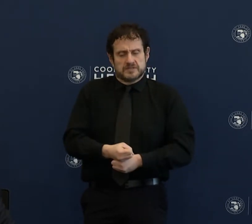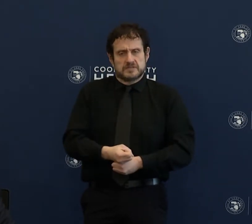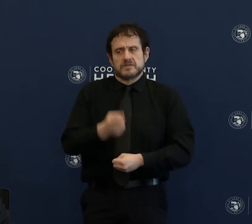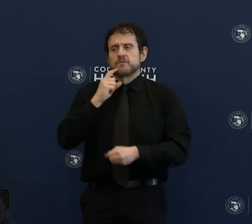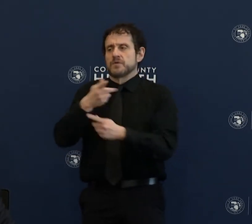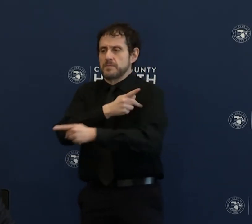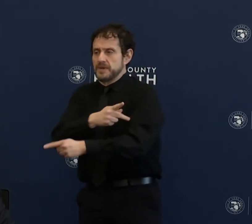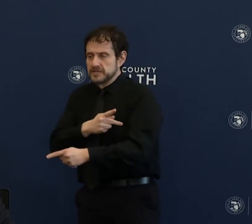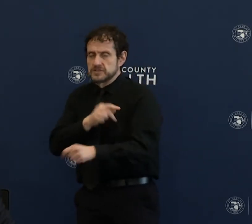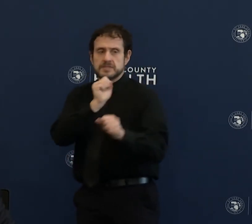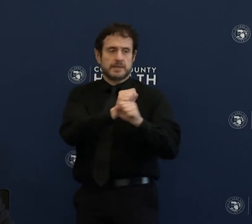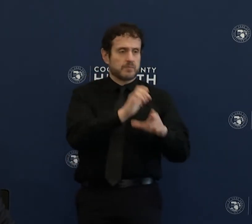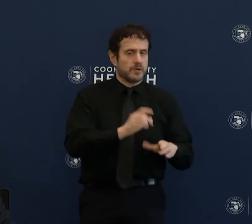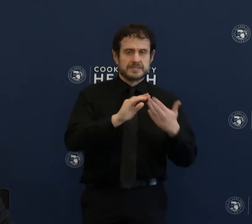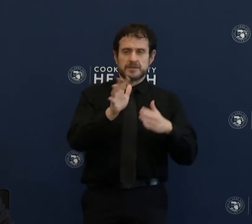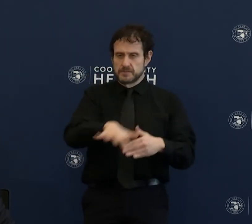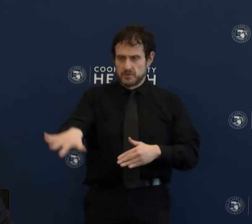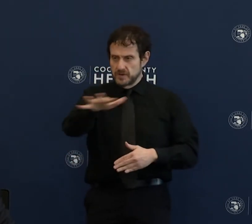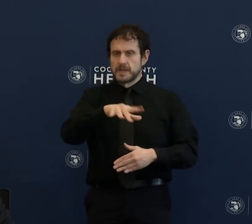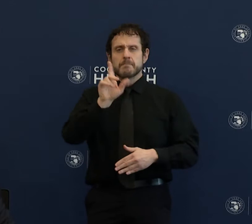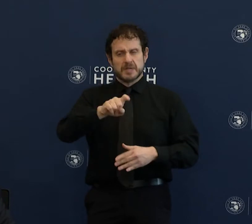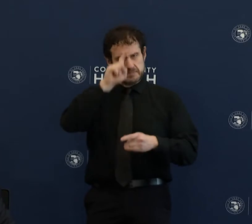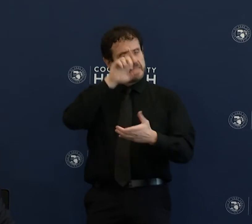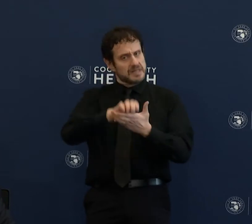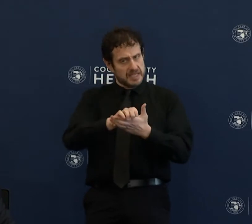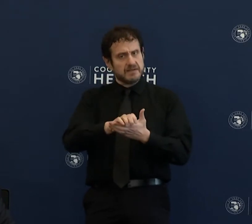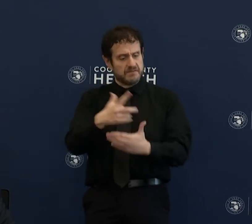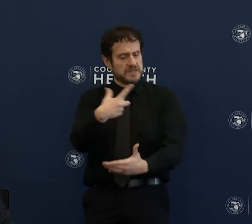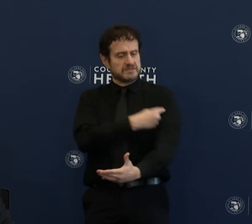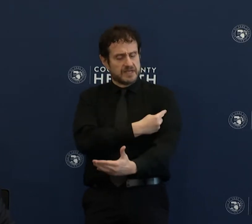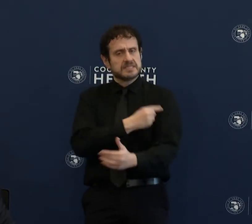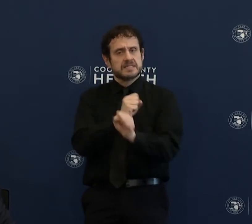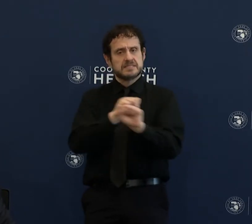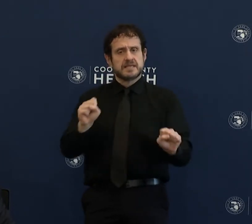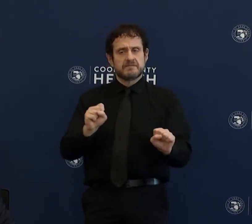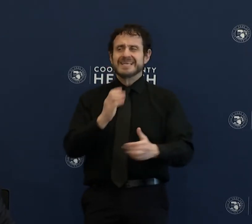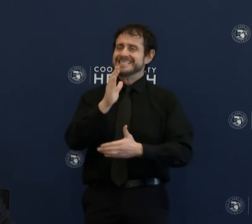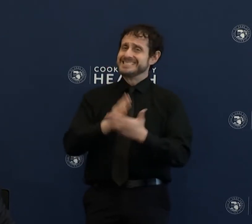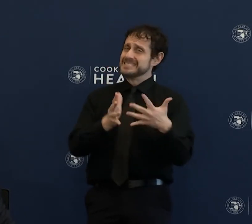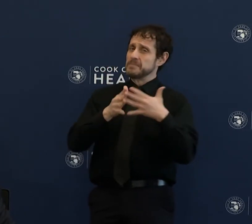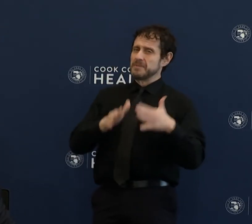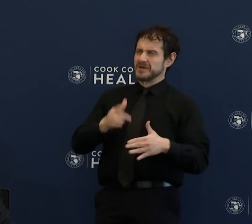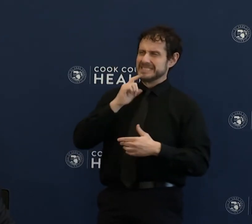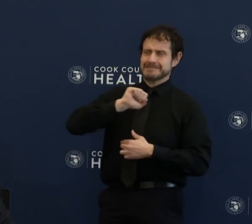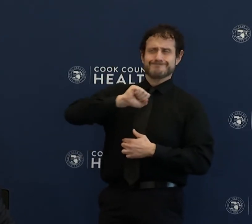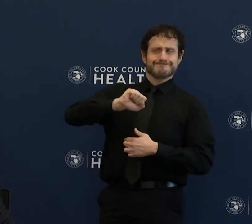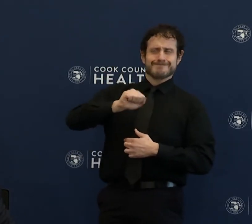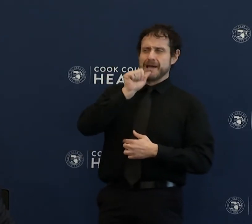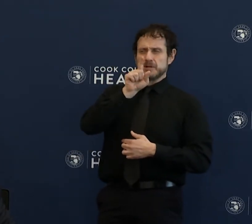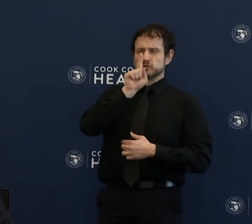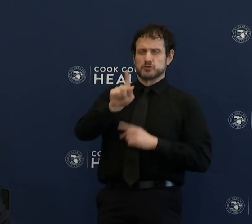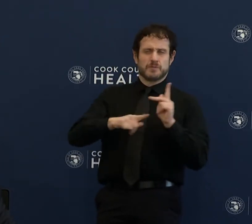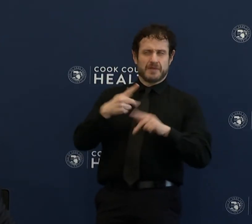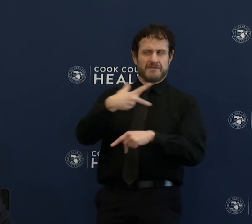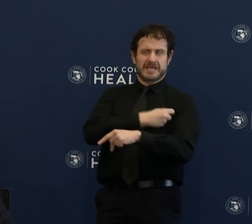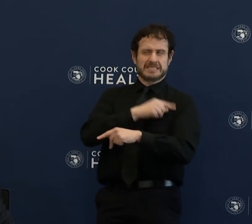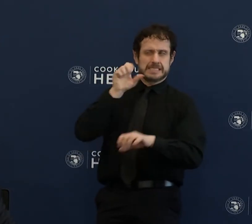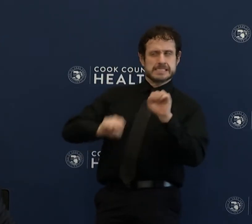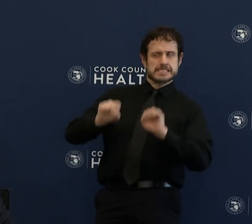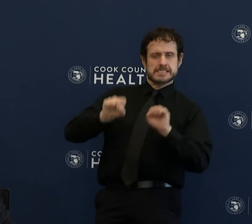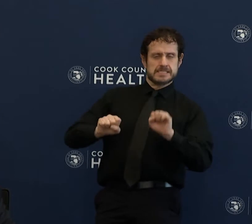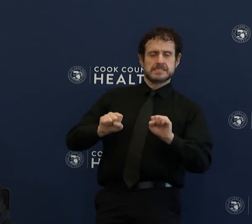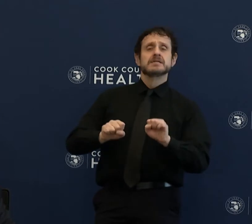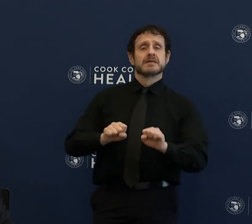communities that this vaccine is safe. The reluctance of many Americans to be vaccinated is understandable. Our country has not always treated